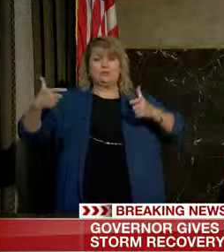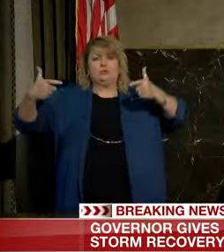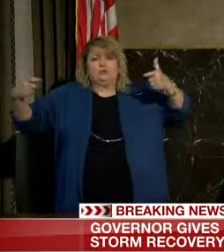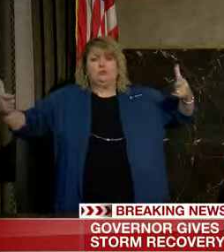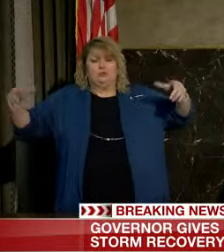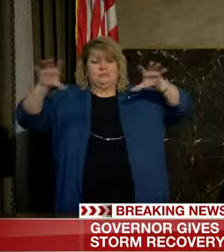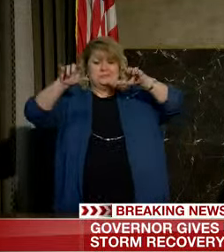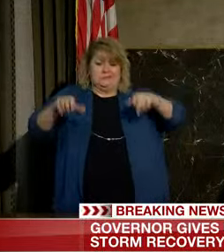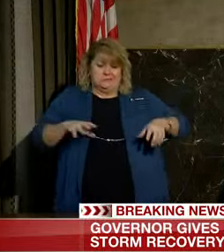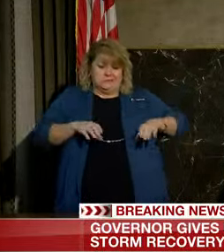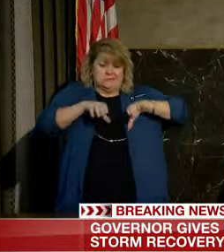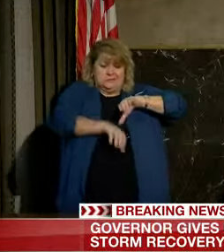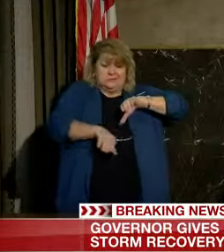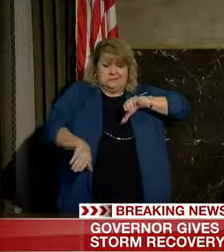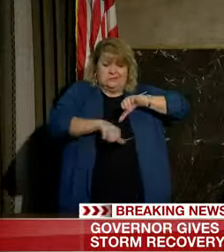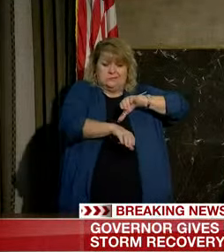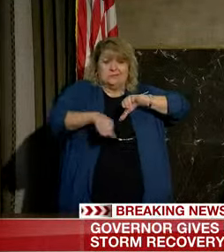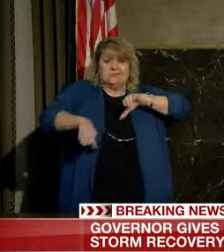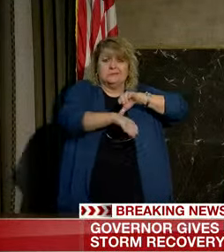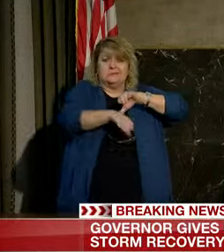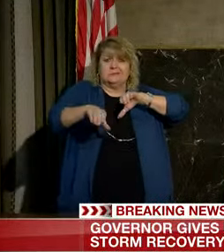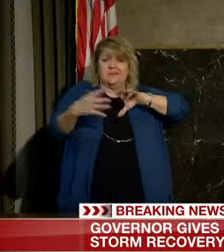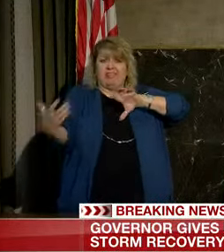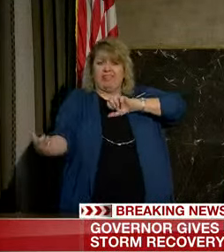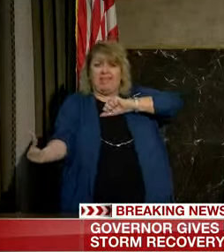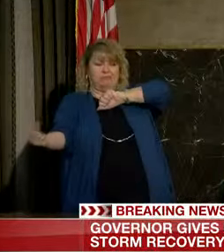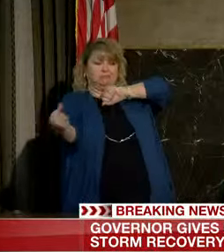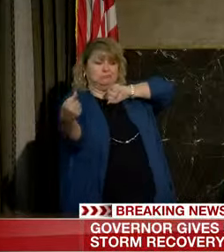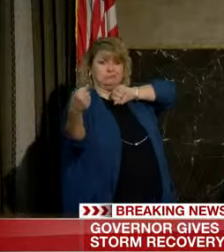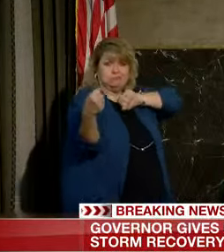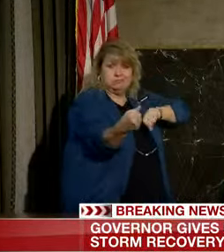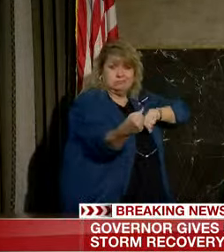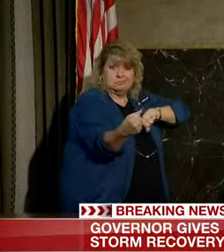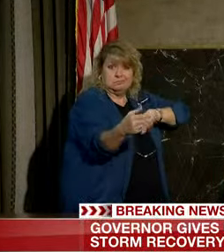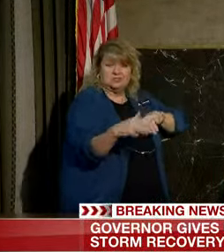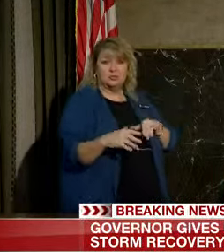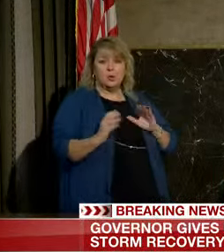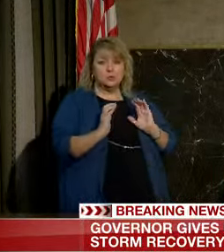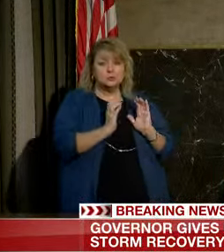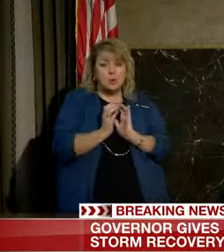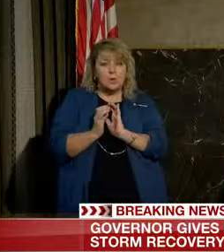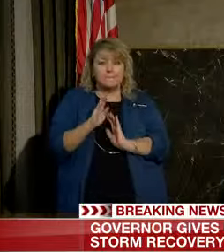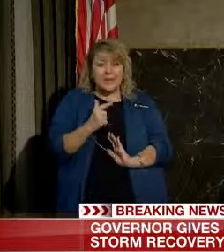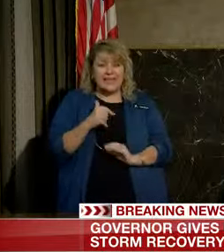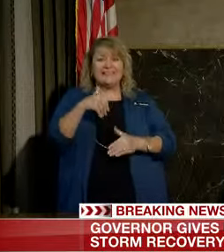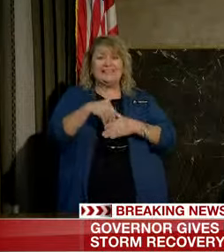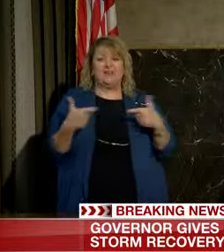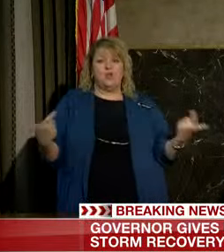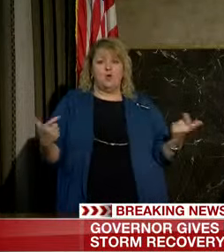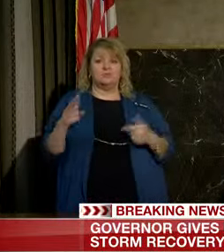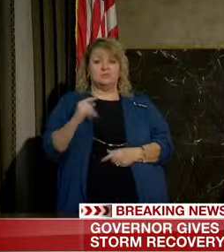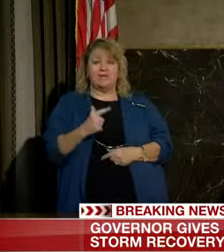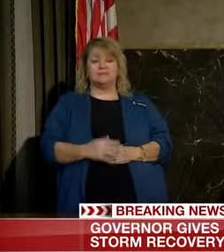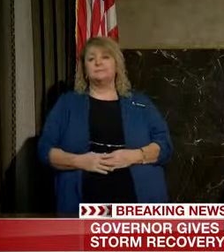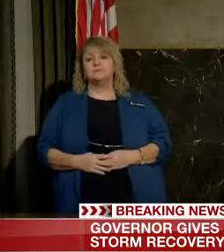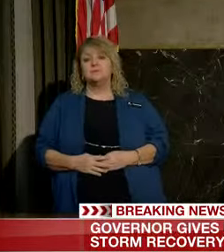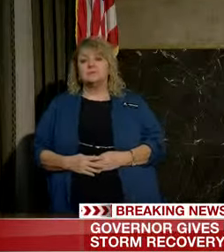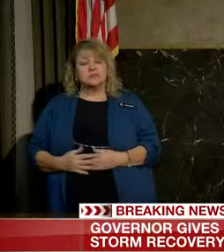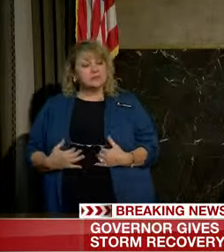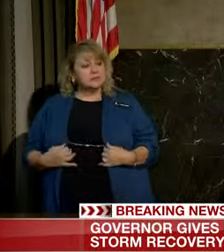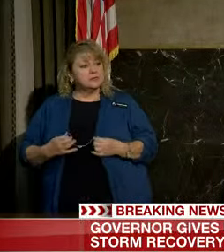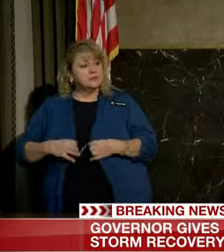in place. With respect to debris, as of this morning, 2,291 shoulder